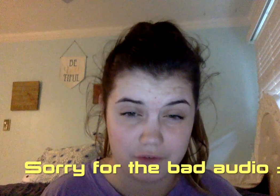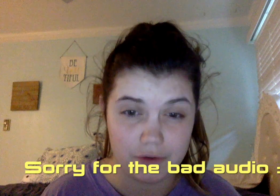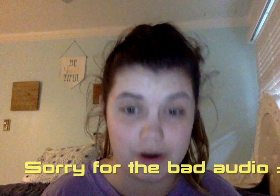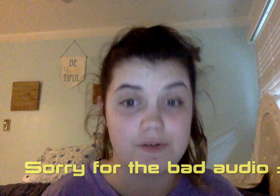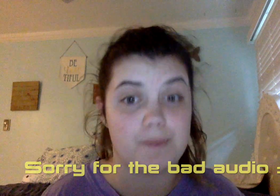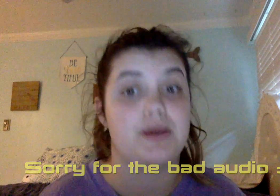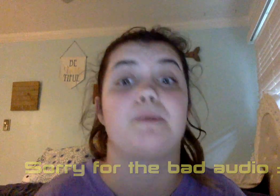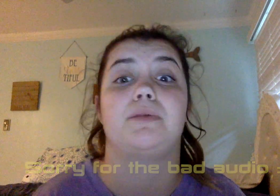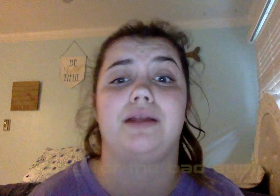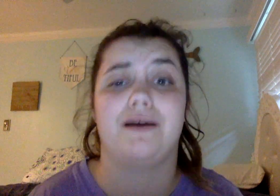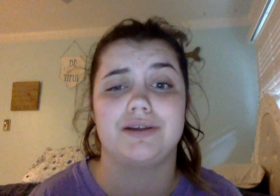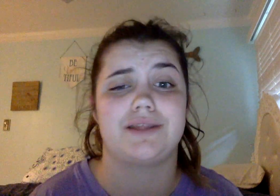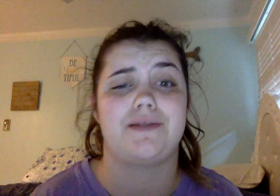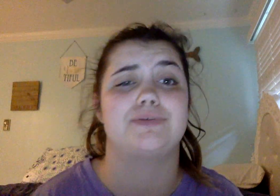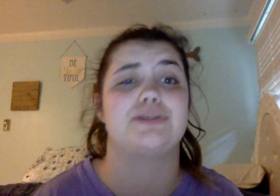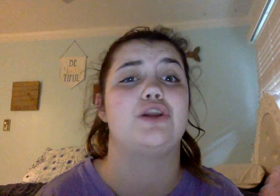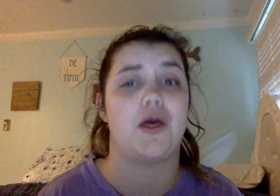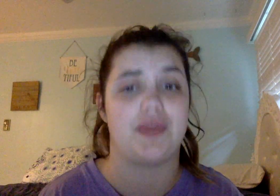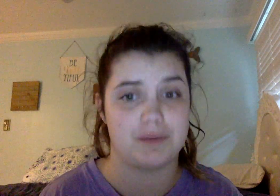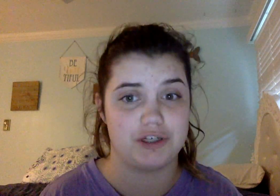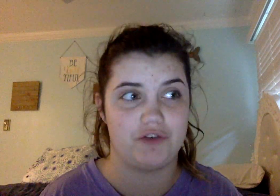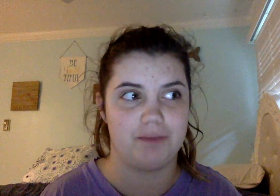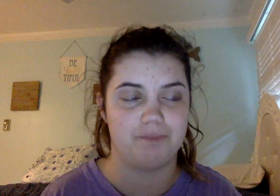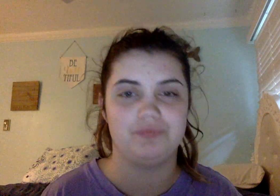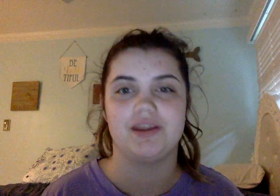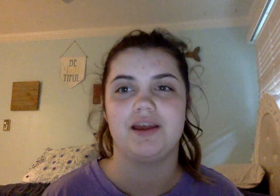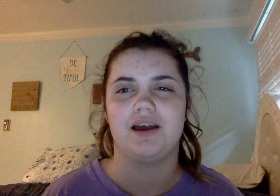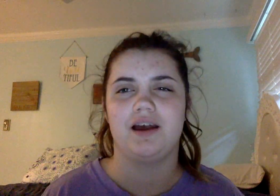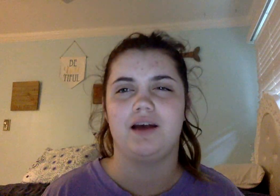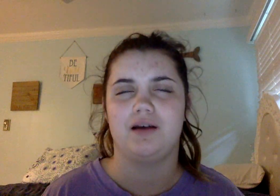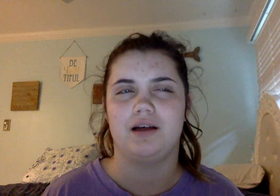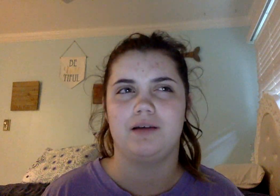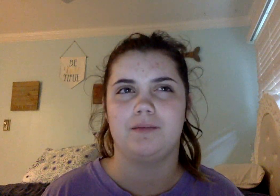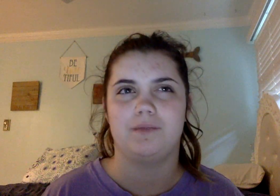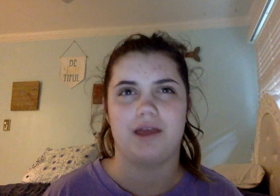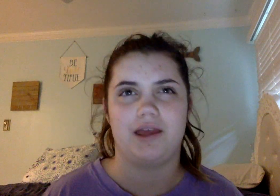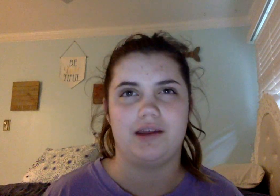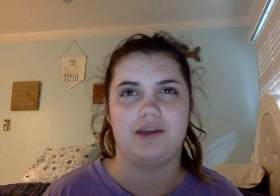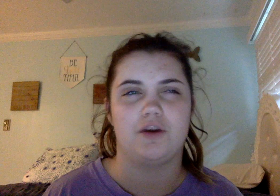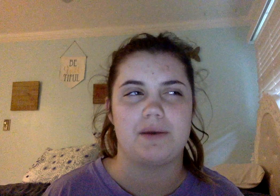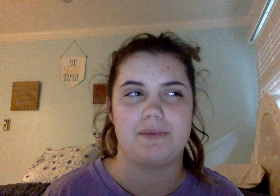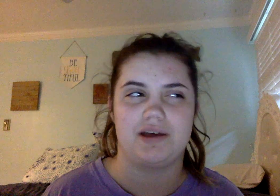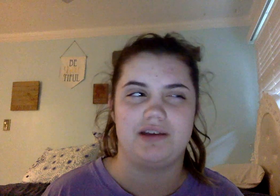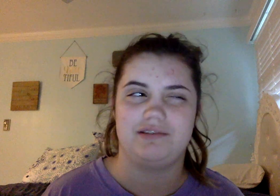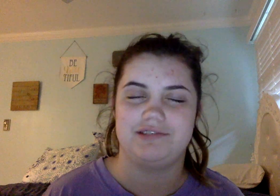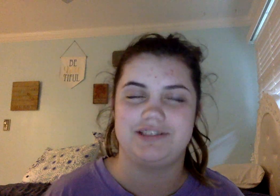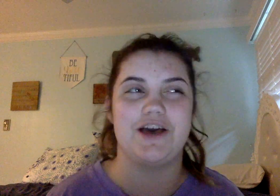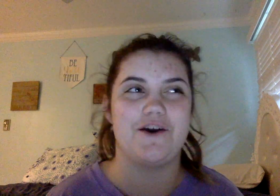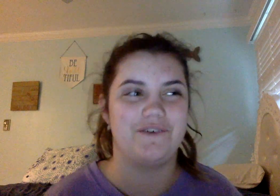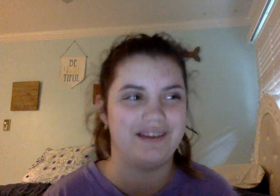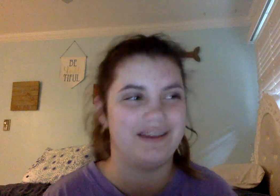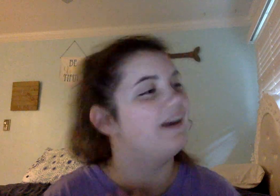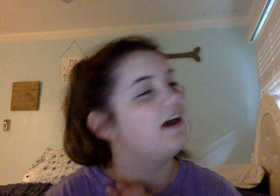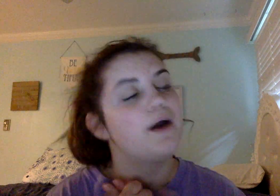floor, if I'm being completely honest, and that was not that much fun. And it hurt my butt.